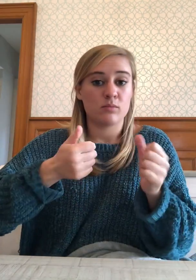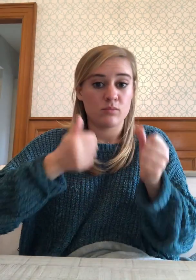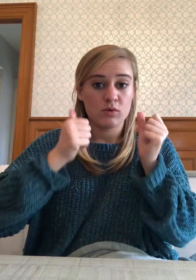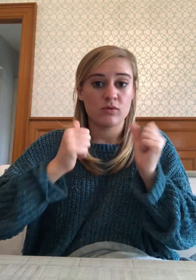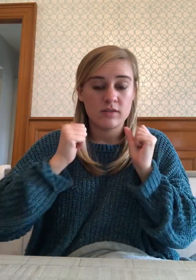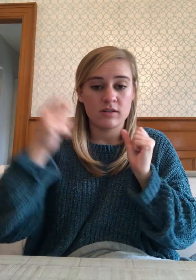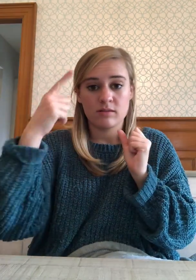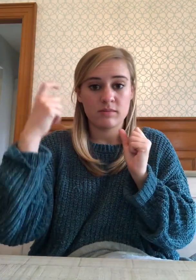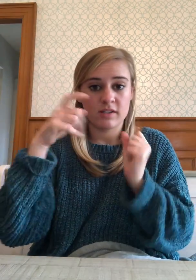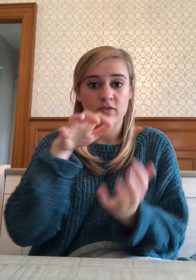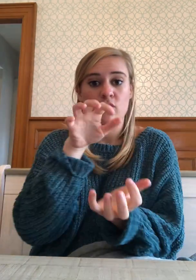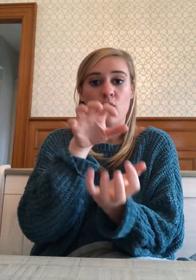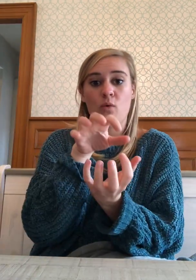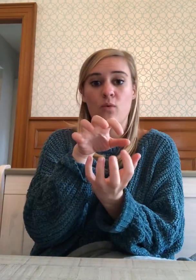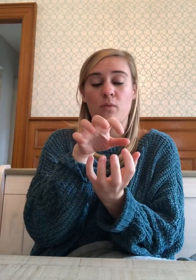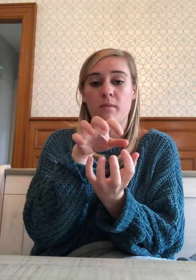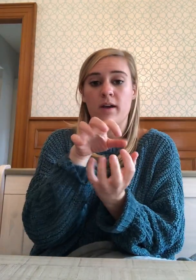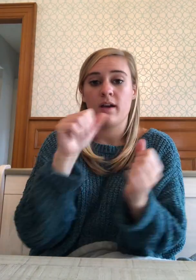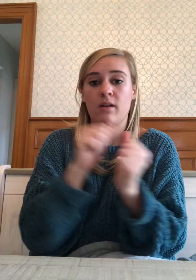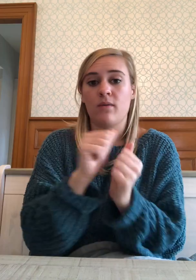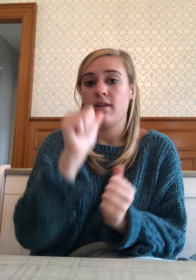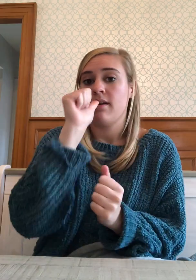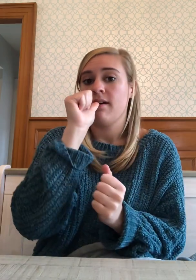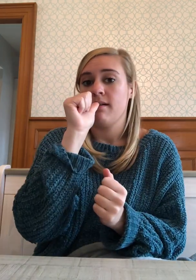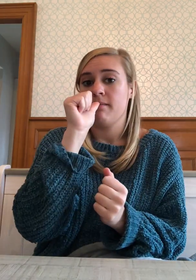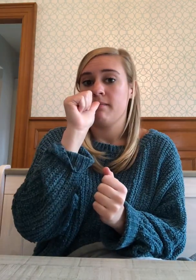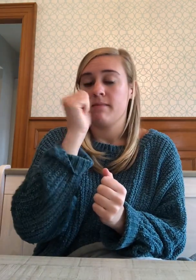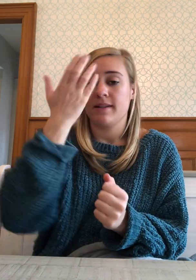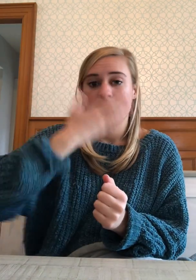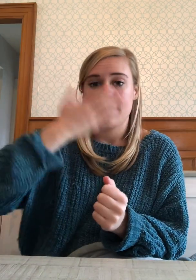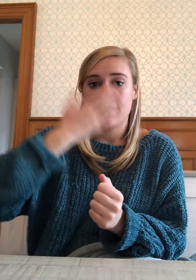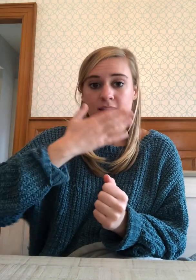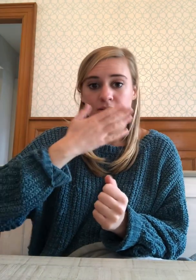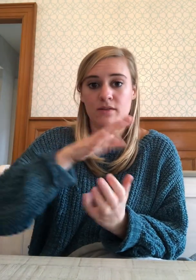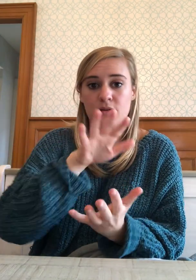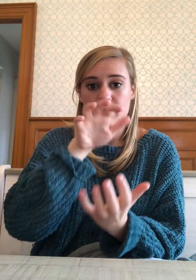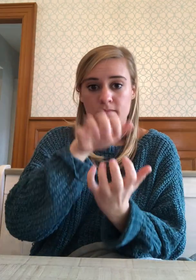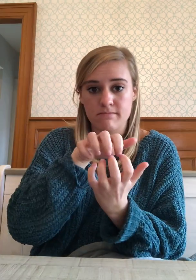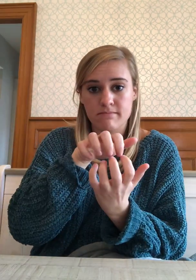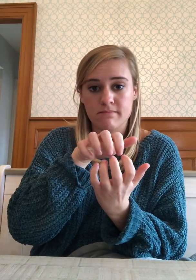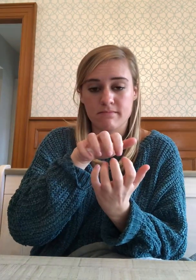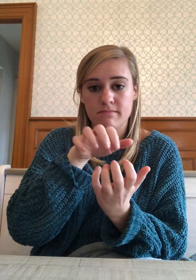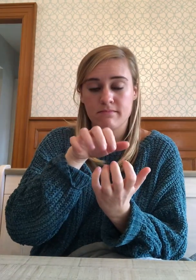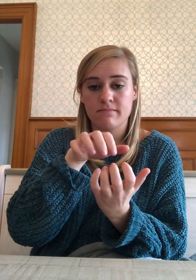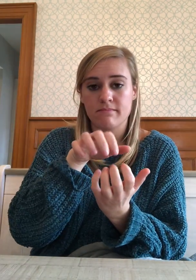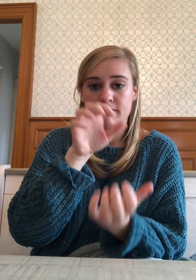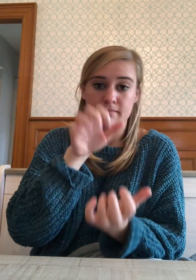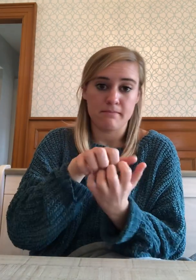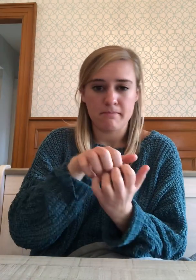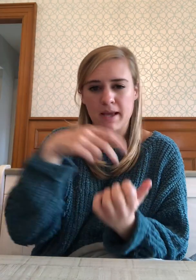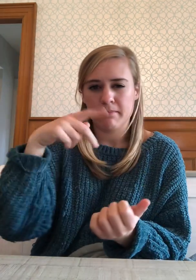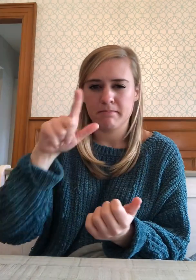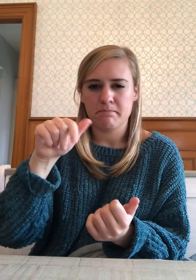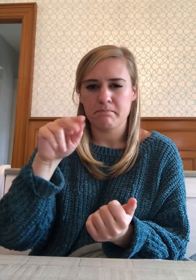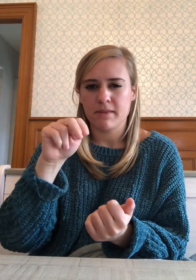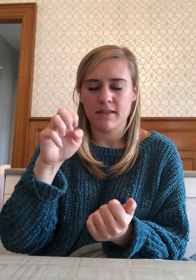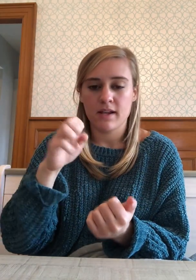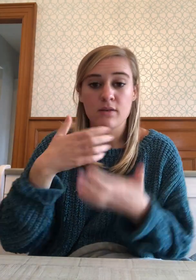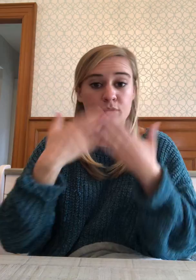held open with this thumb that's acting as an anterior bite plane, there's no contact. What did we say